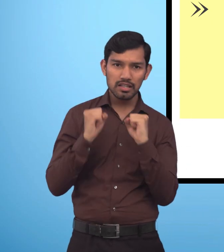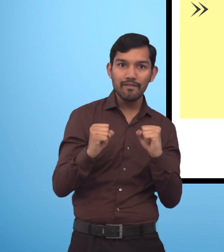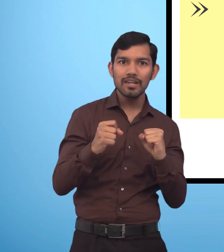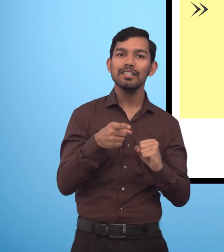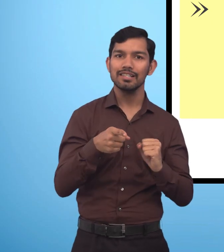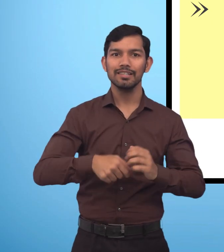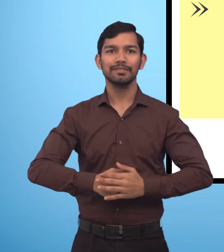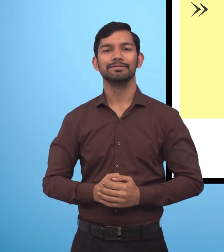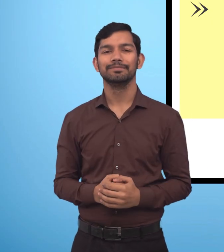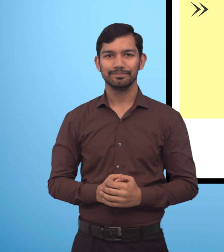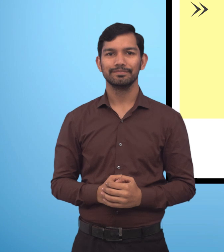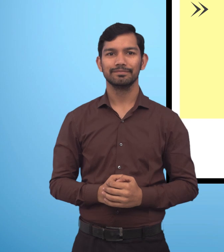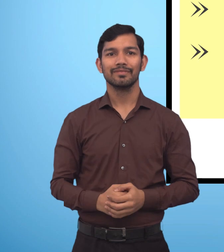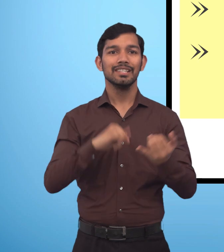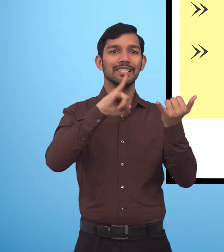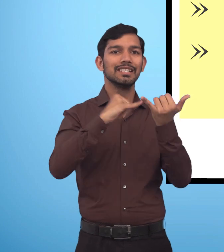Difficulties.